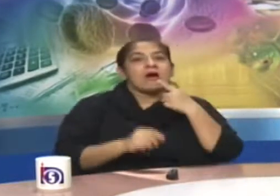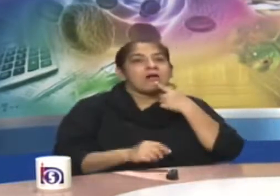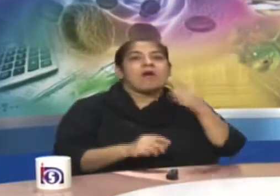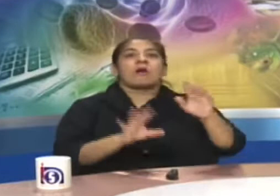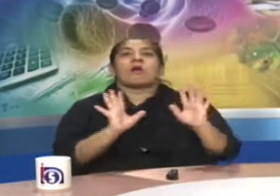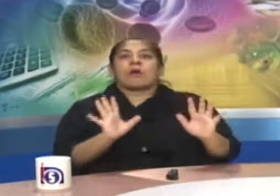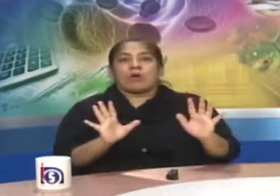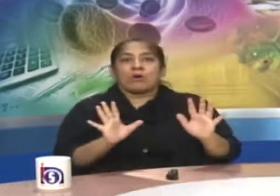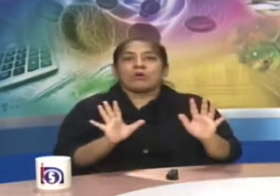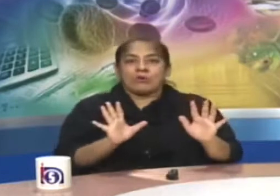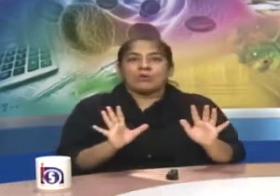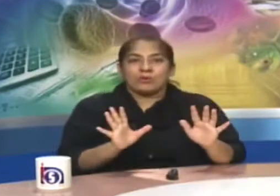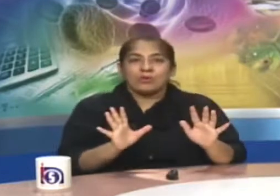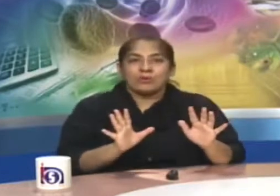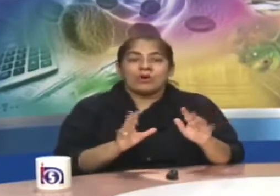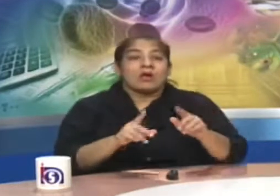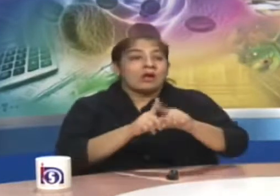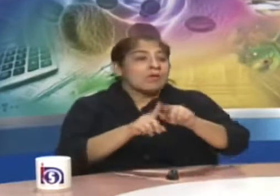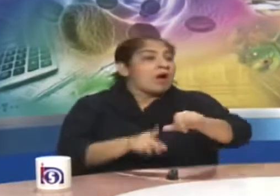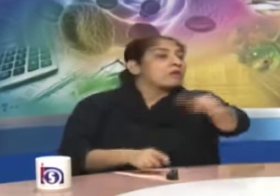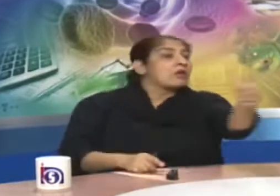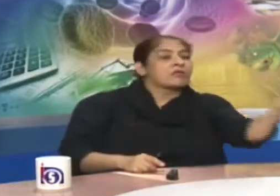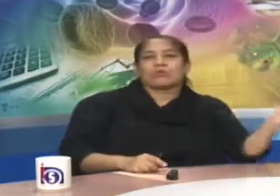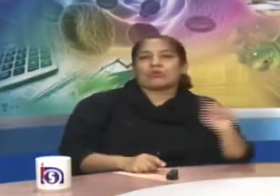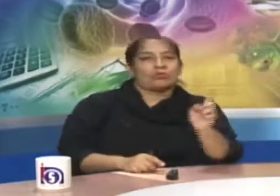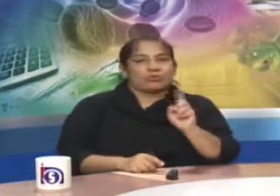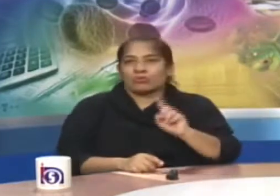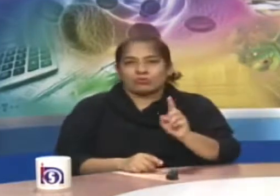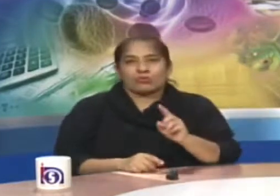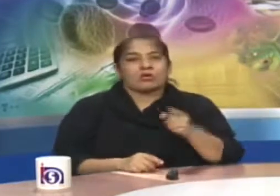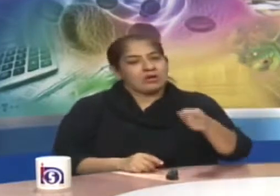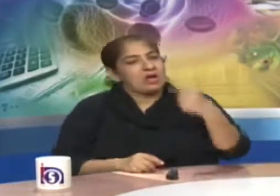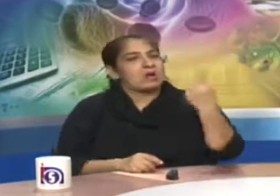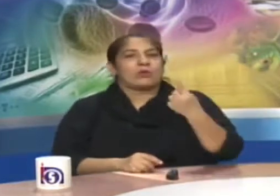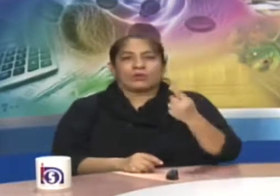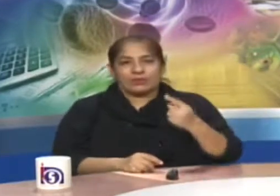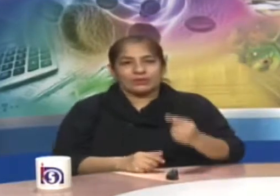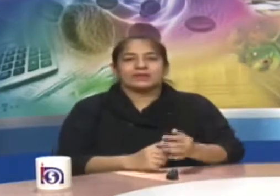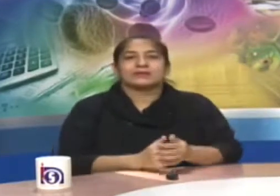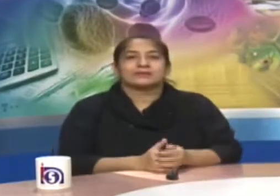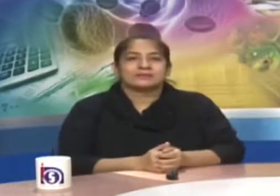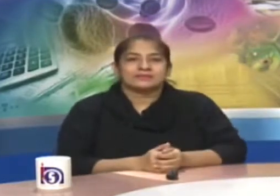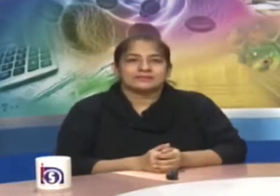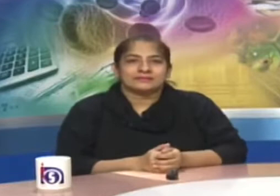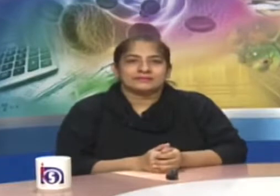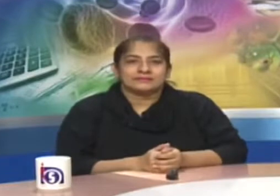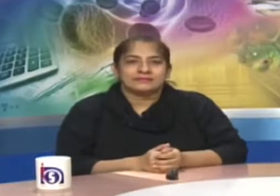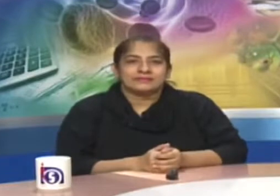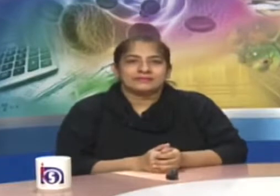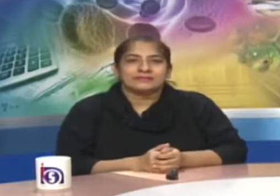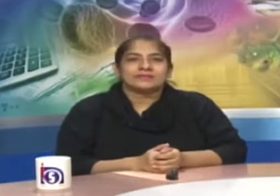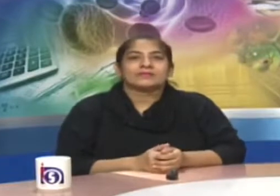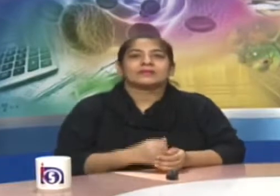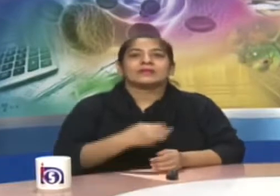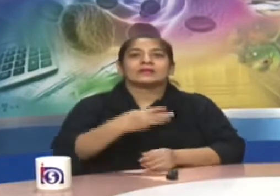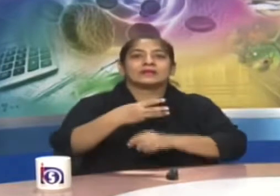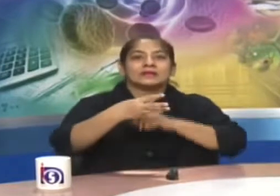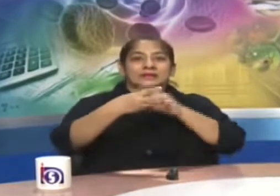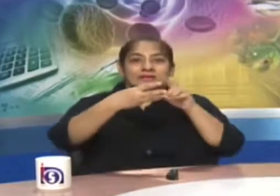When there are different members and the transactions are done between and among the members